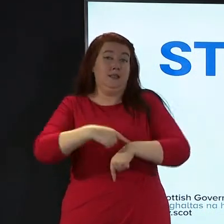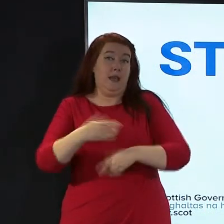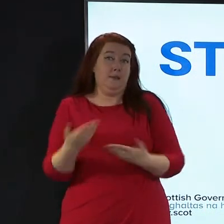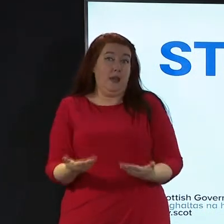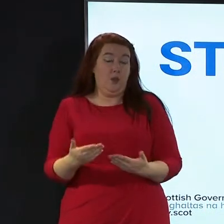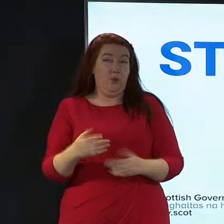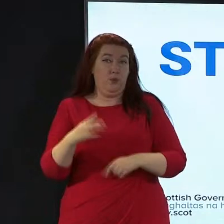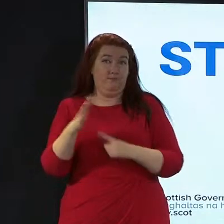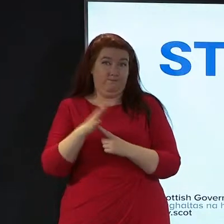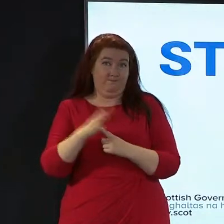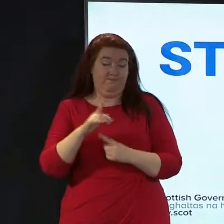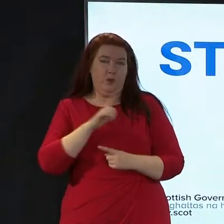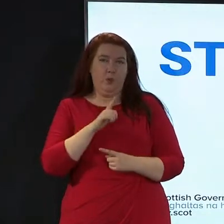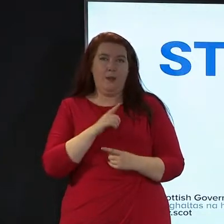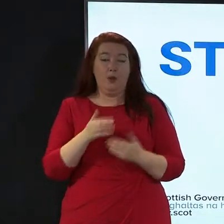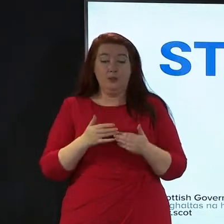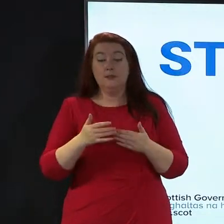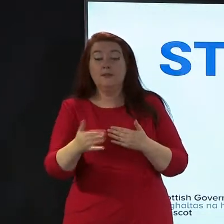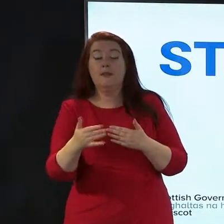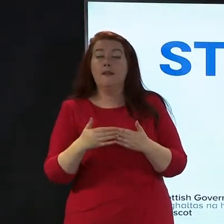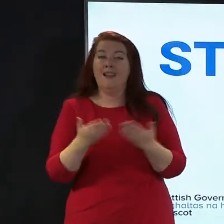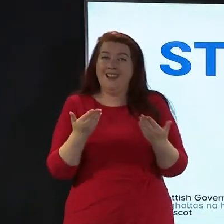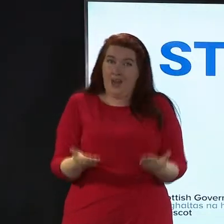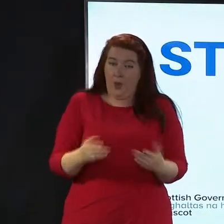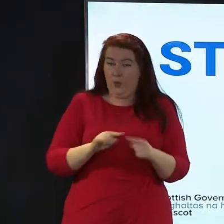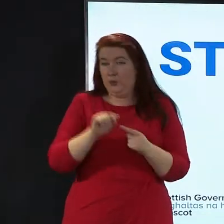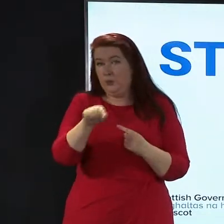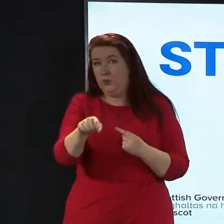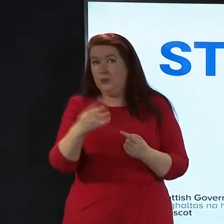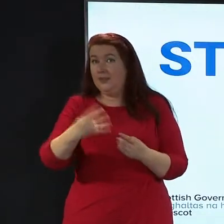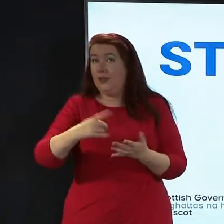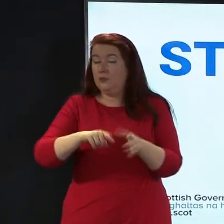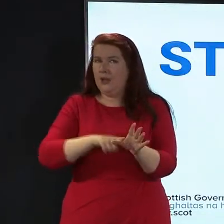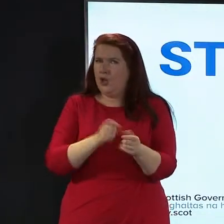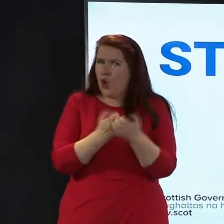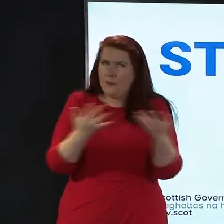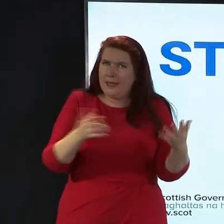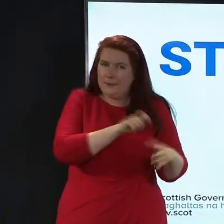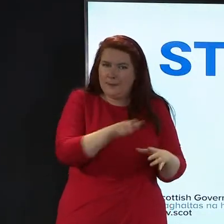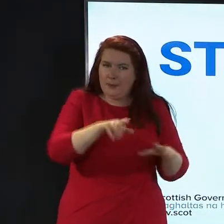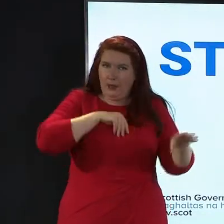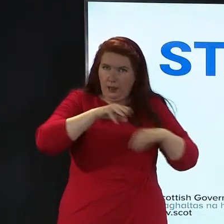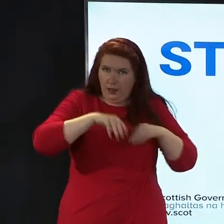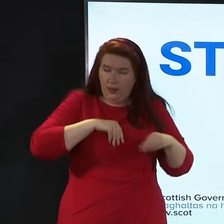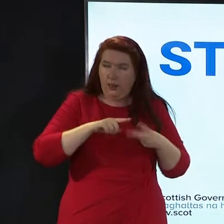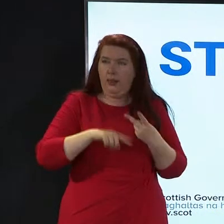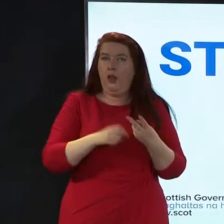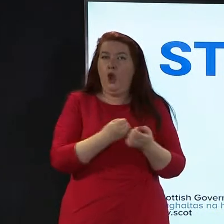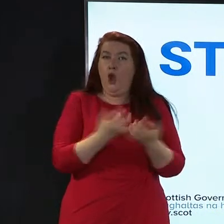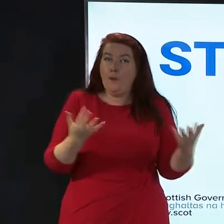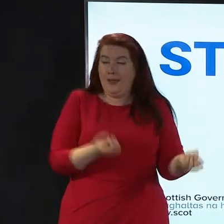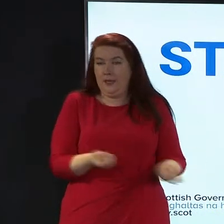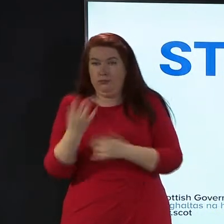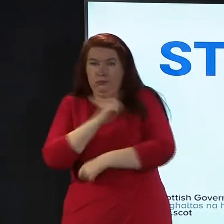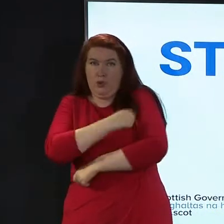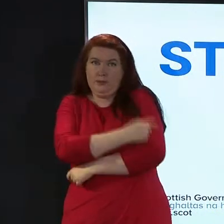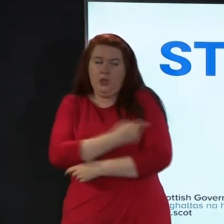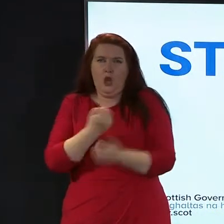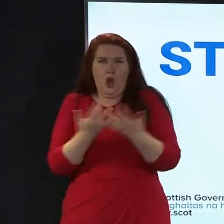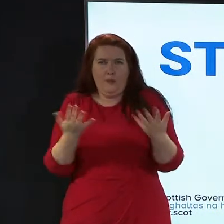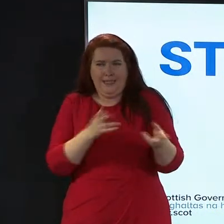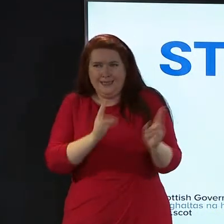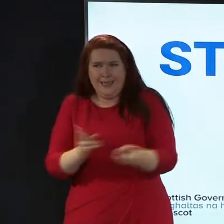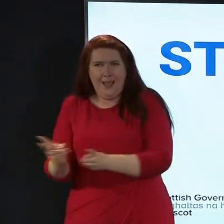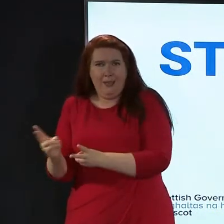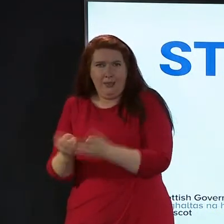between now and then, how many cases are we going to have? How many hospital admissions are we going to see? How many people dying are we going